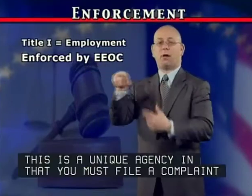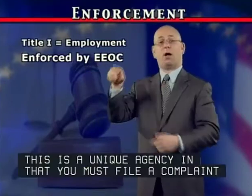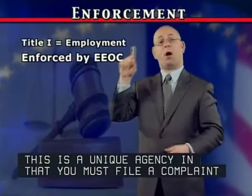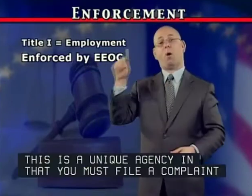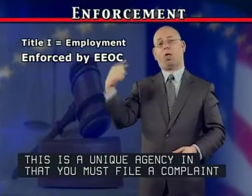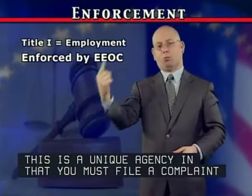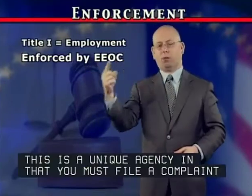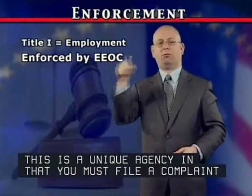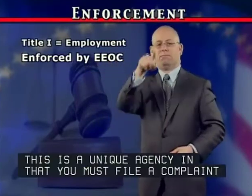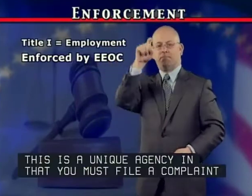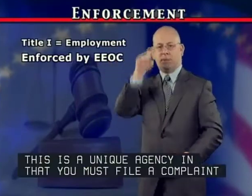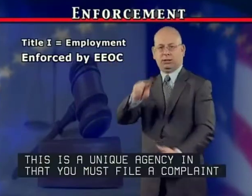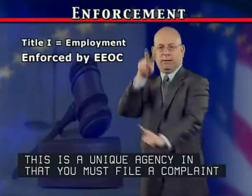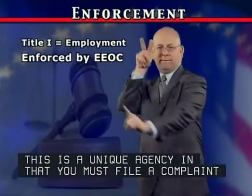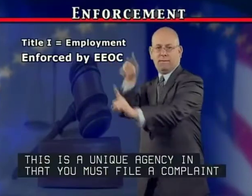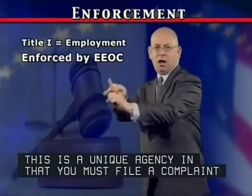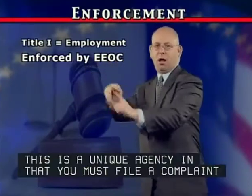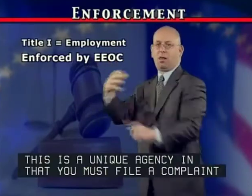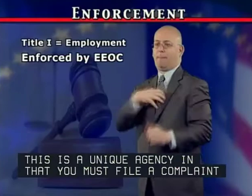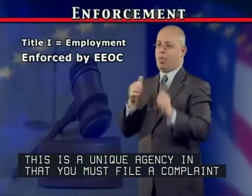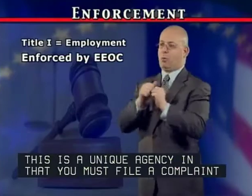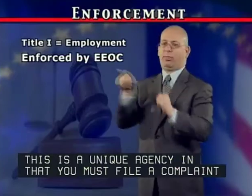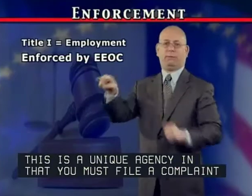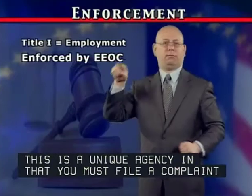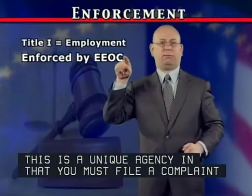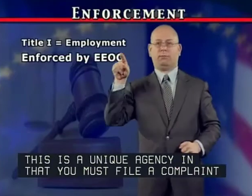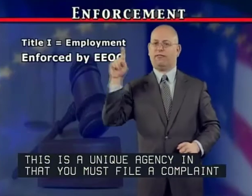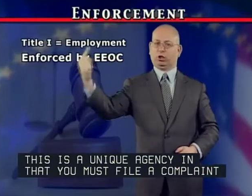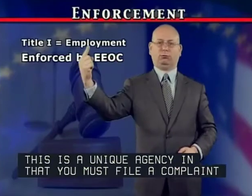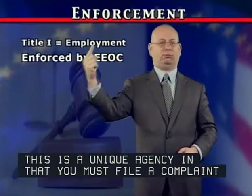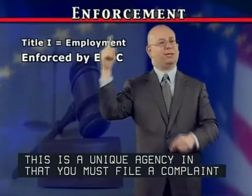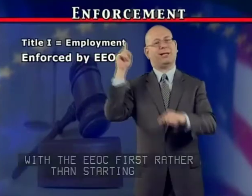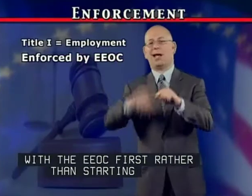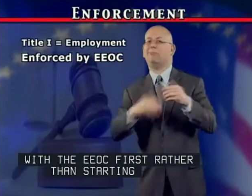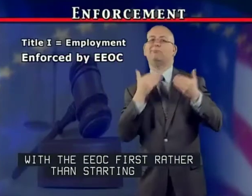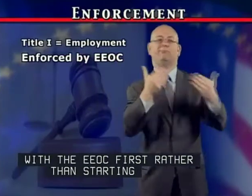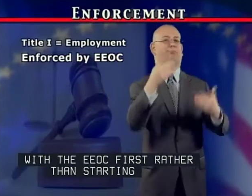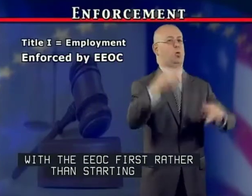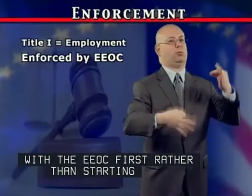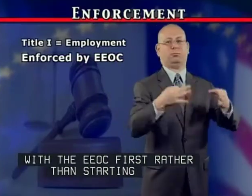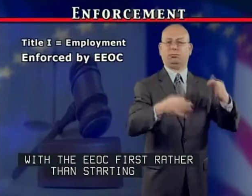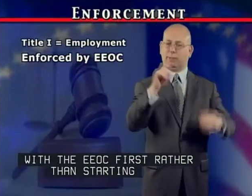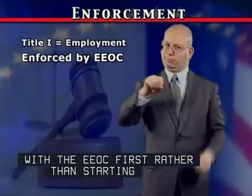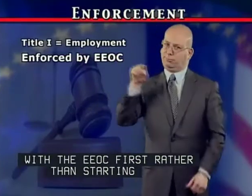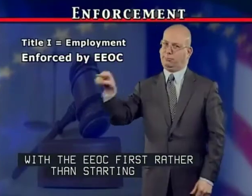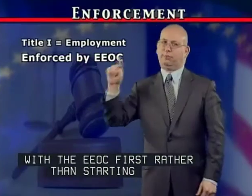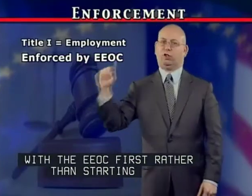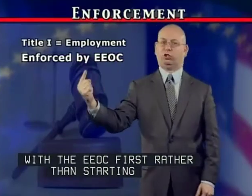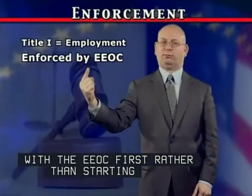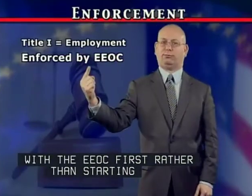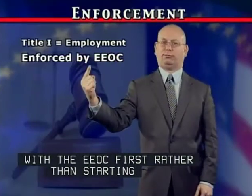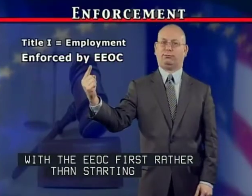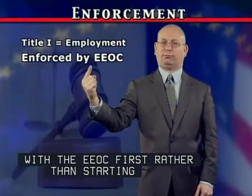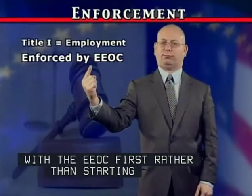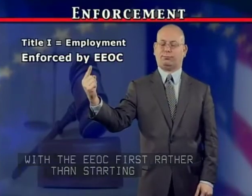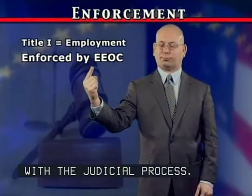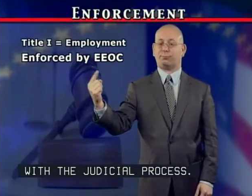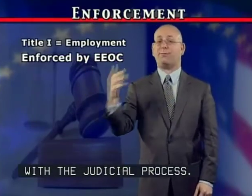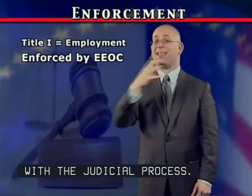This is a unique agency in that you must file a complaint with the EEOC first, rather than starting with the